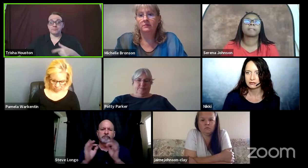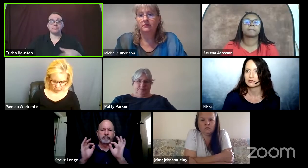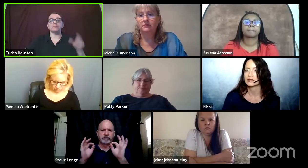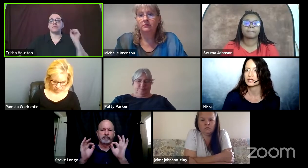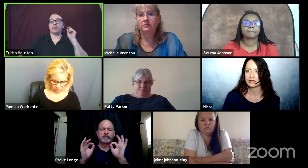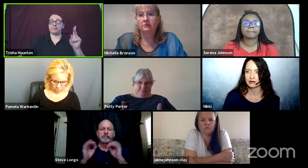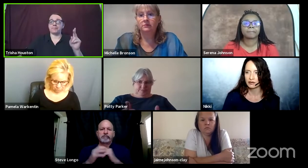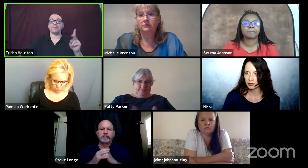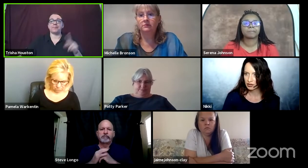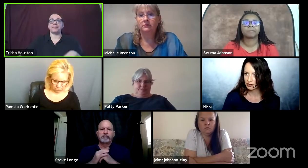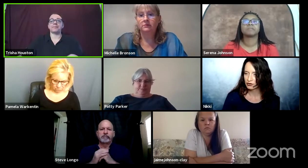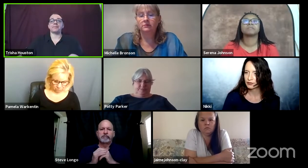Seeing the affirmative,